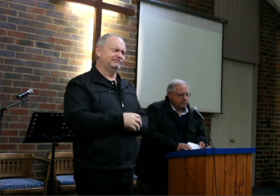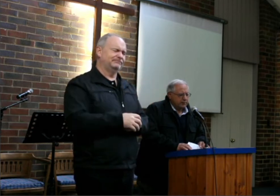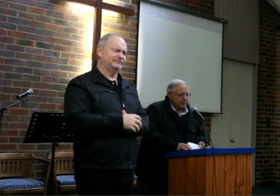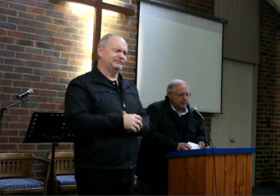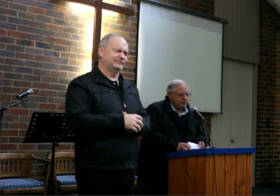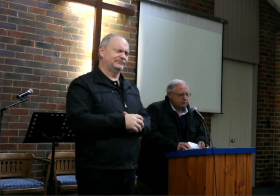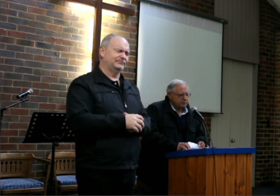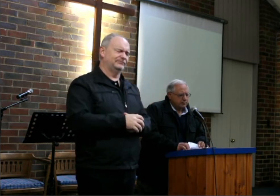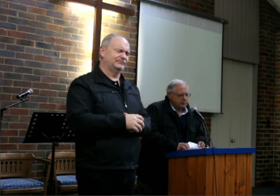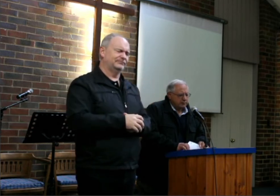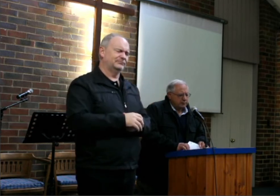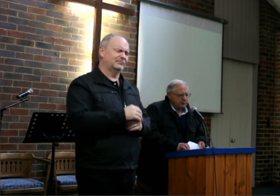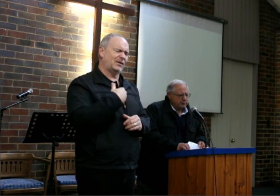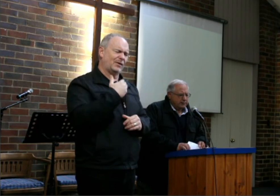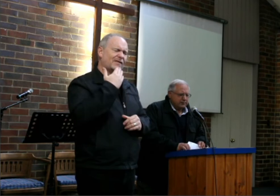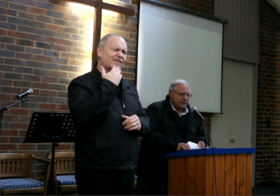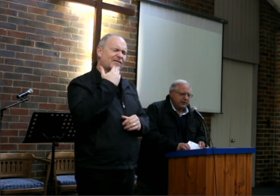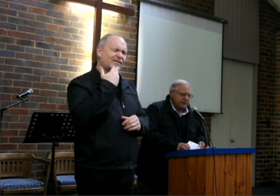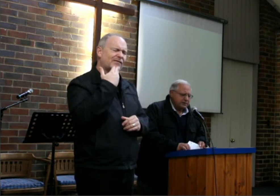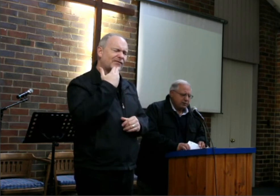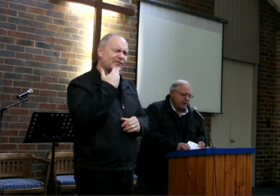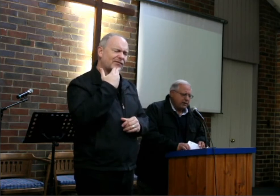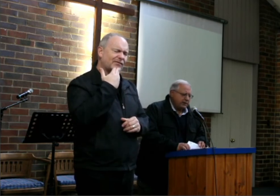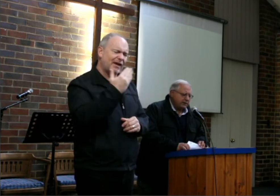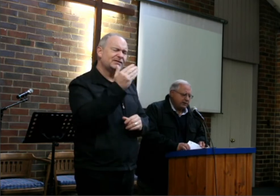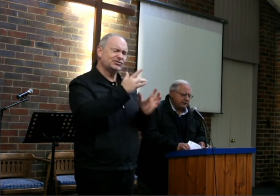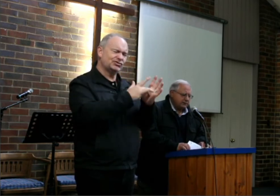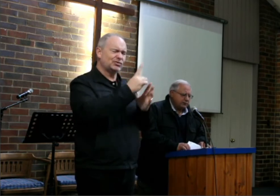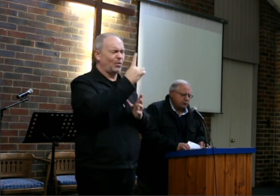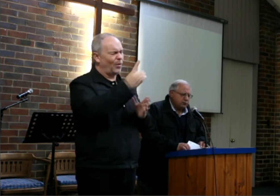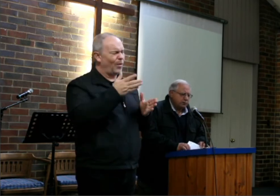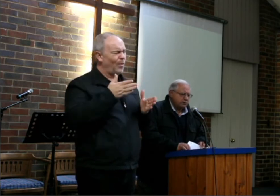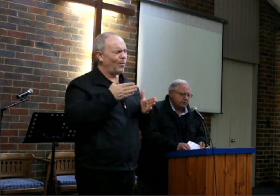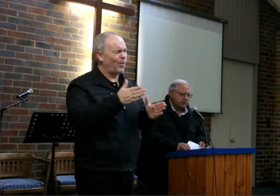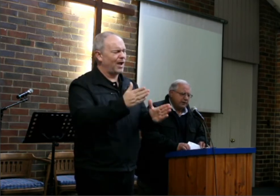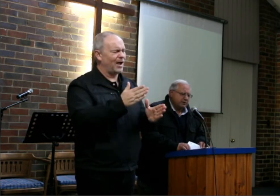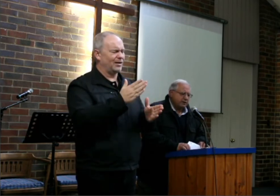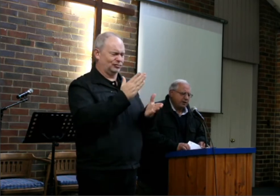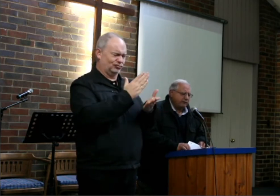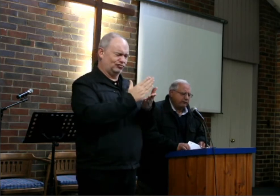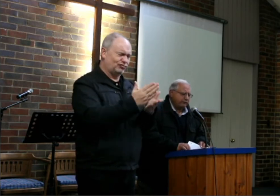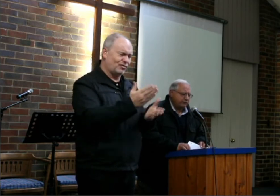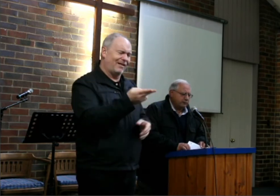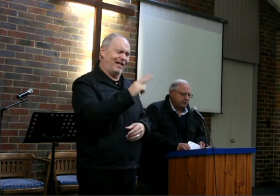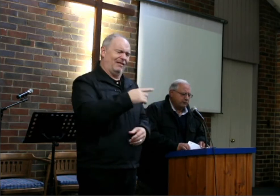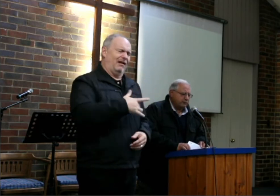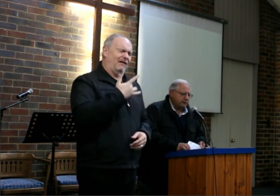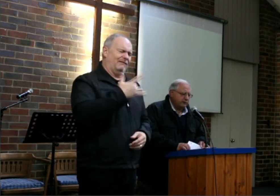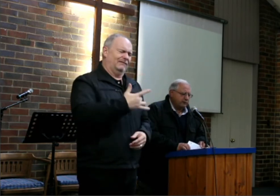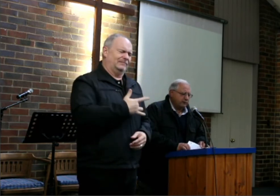And we thank you that he is the way and the truth and the life.